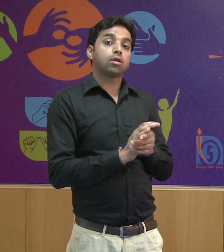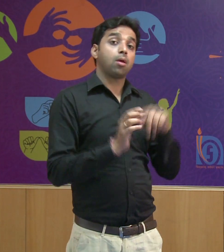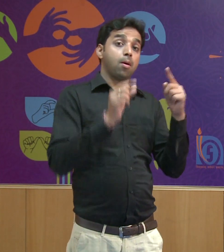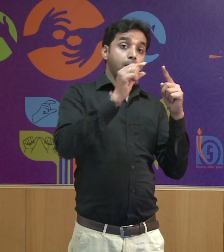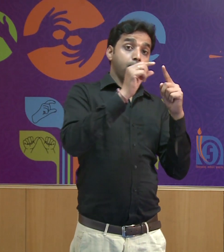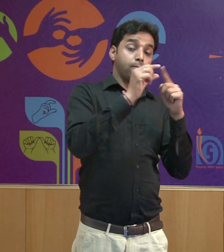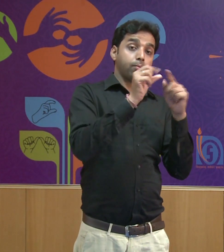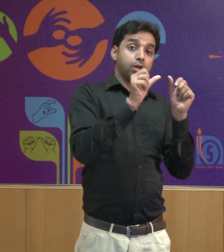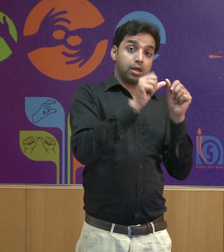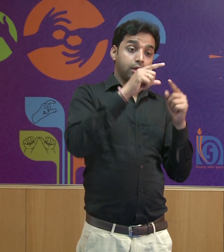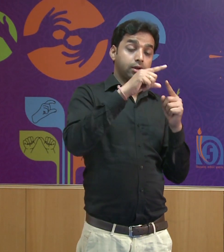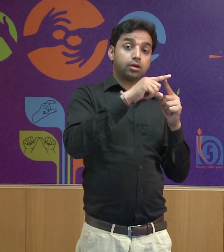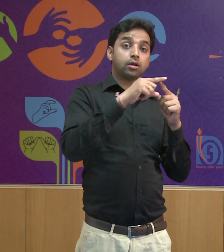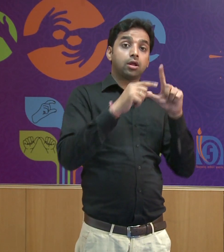Pataliputra in Patna,